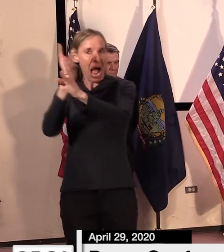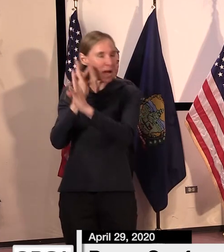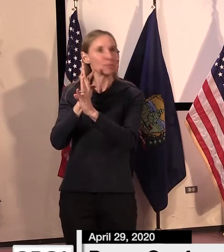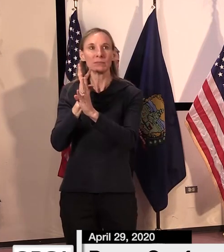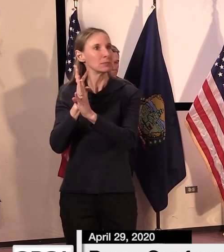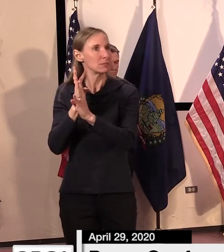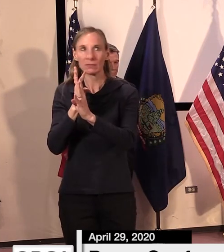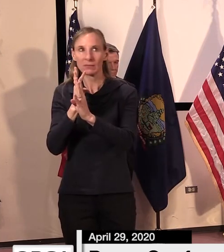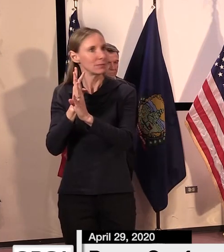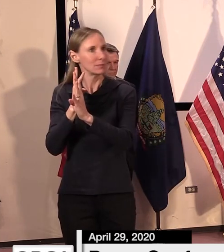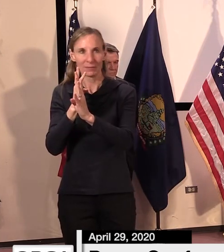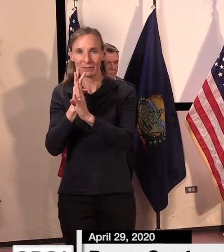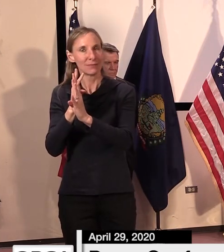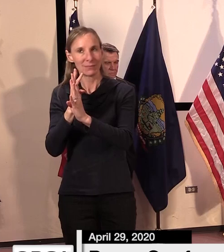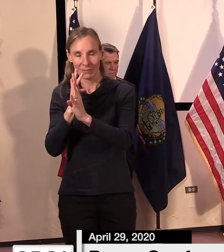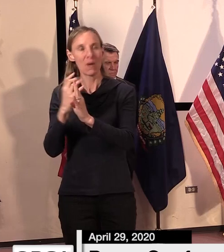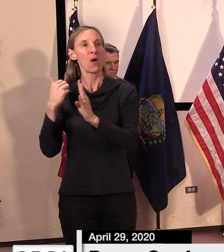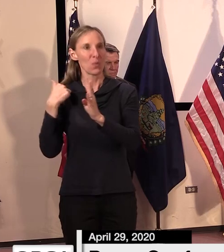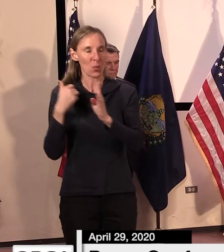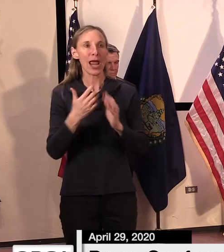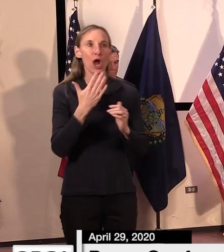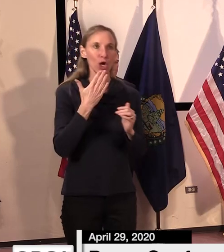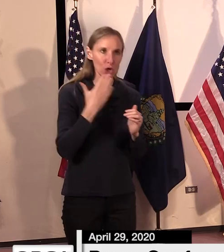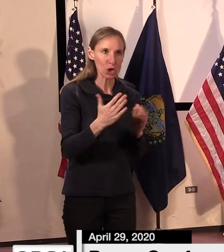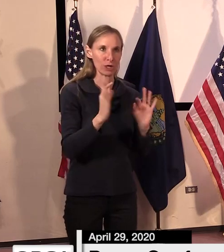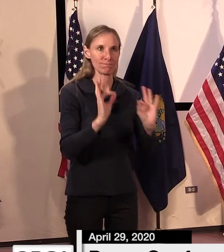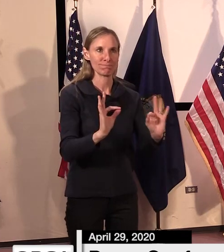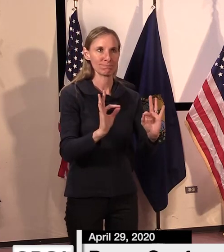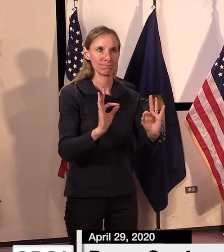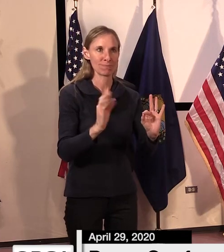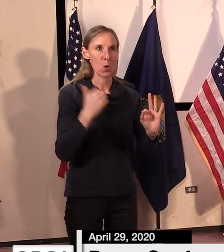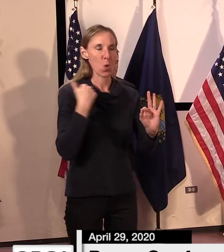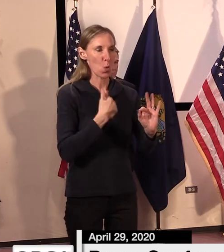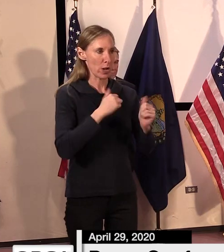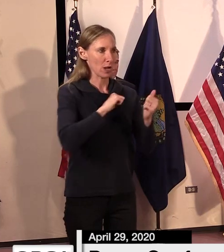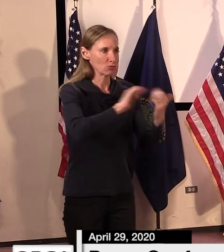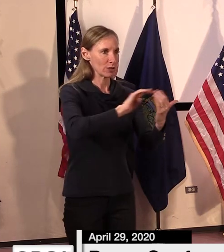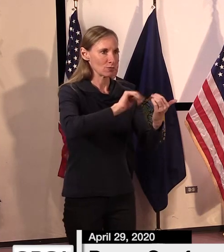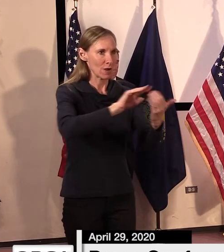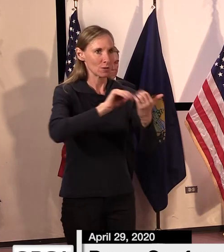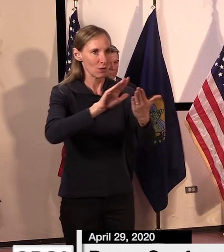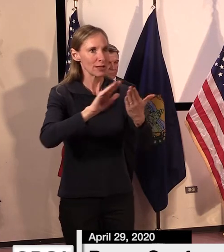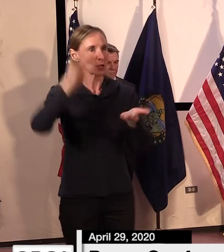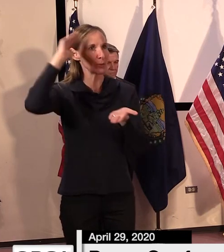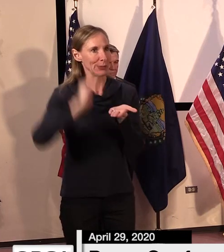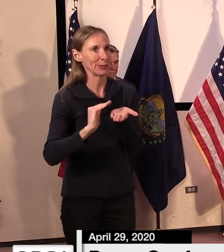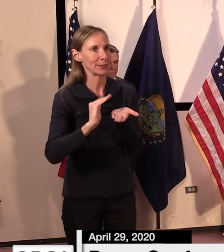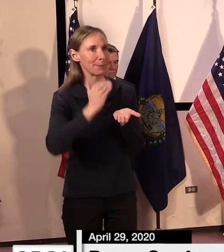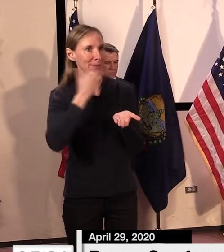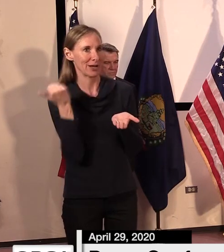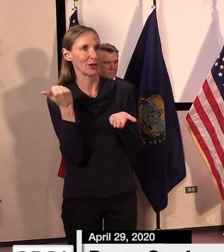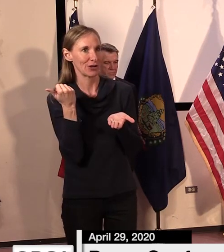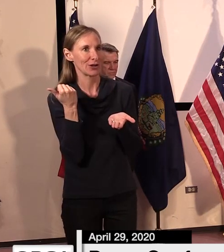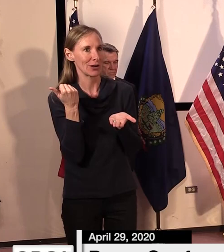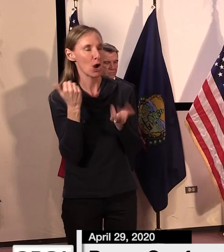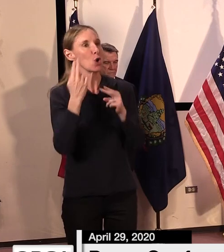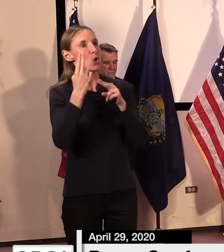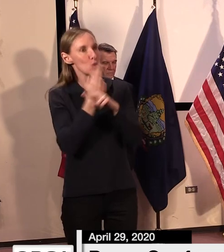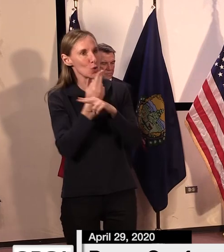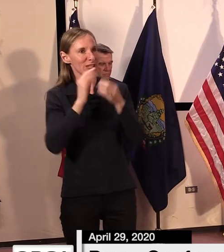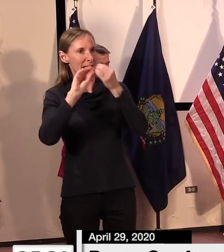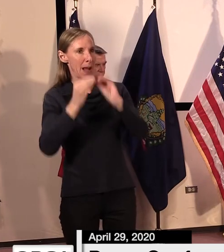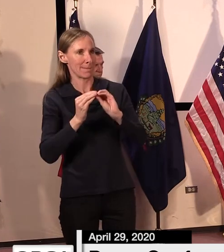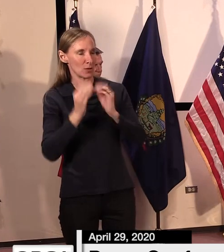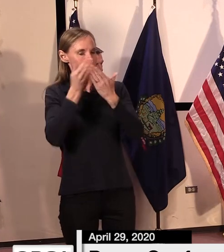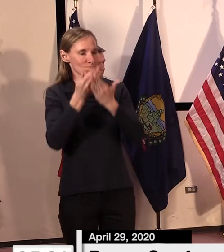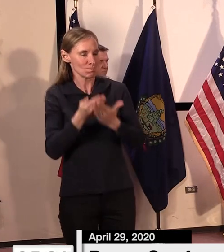as to how we dealt with this first episode of COVID in the community. So hopefully that same kind of modeling